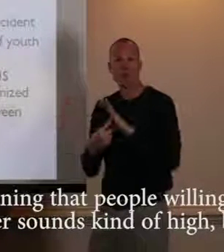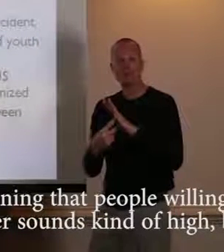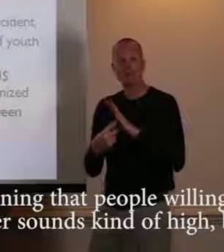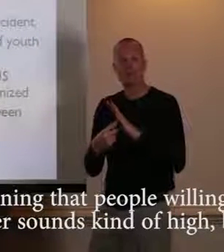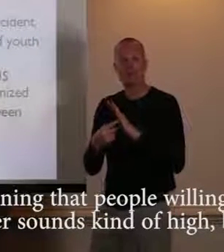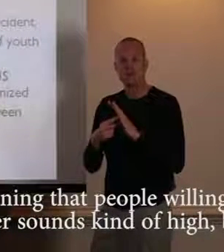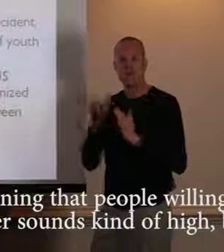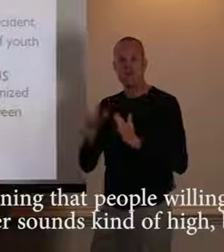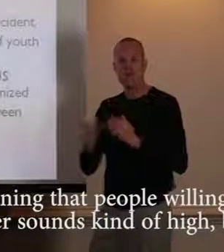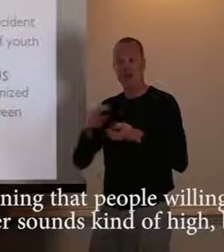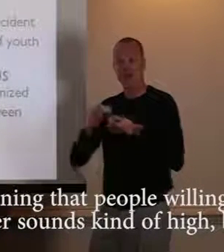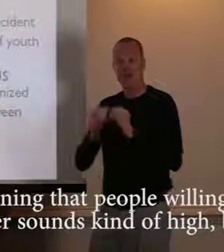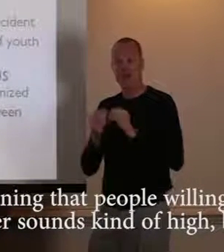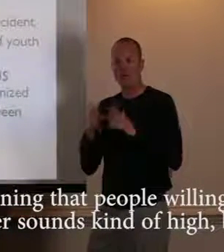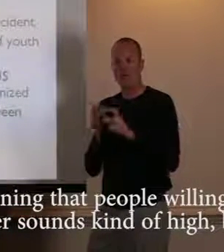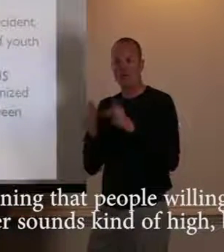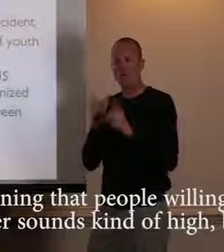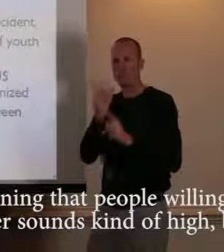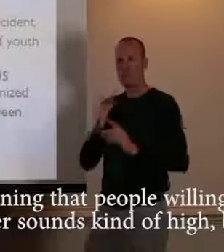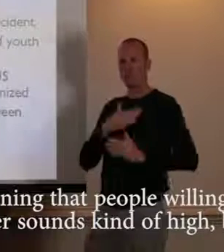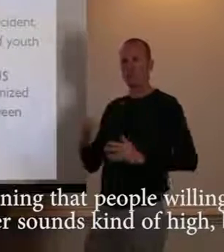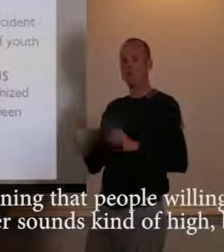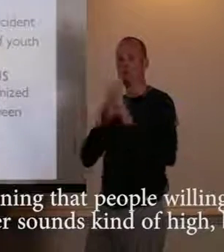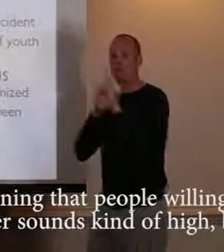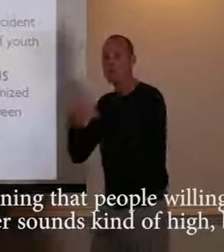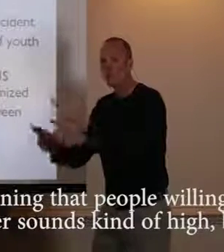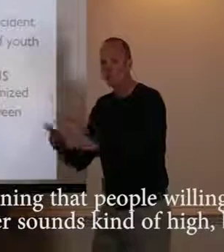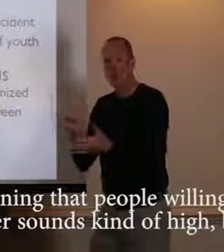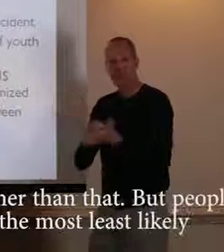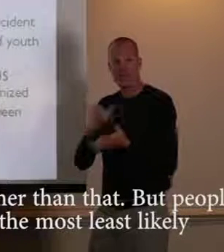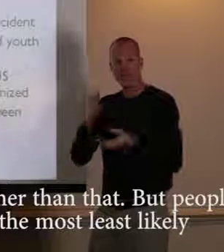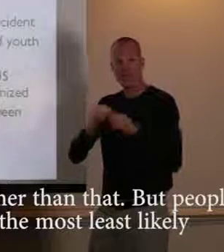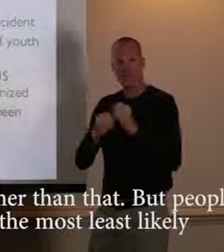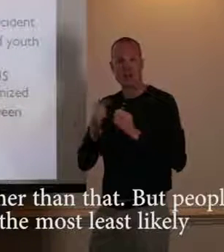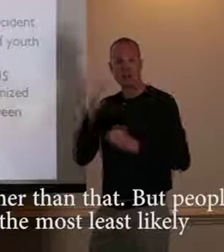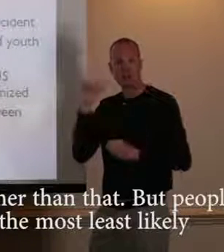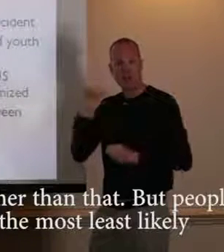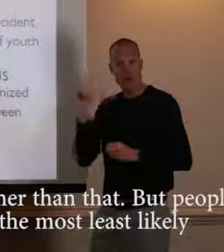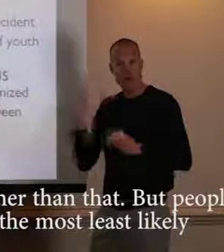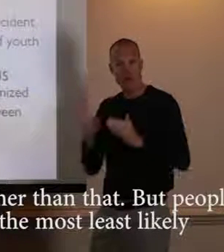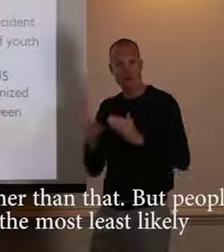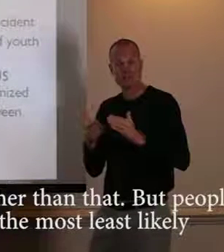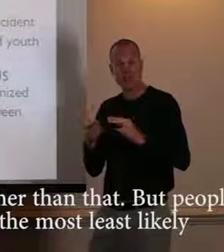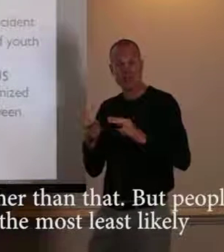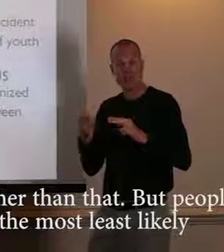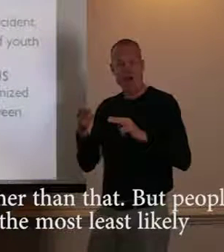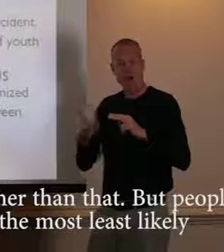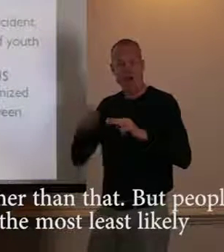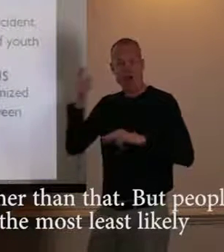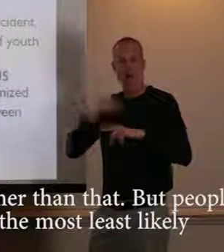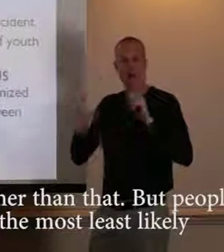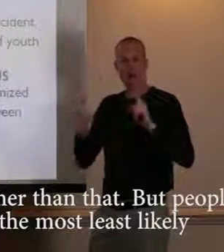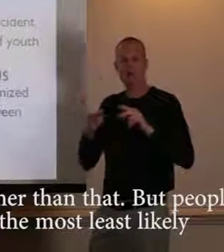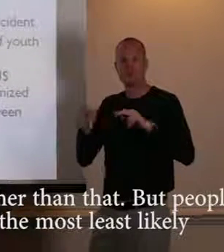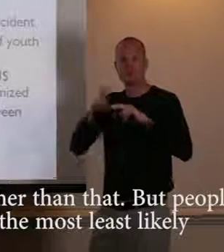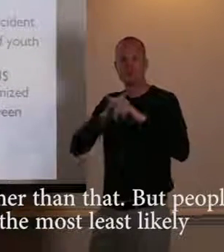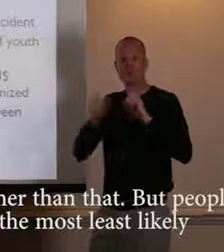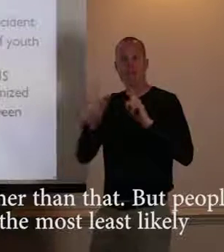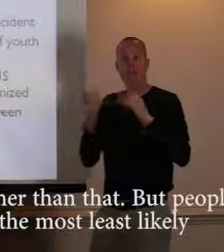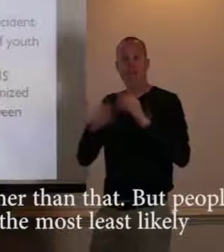come forward. So that number sounds, kind of high, but it's actually probably way higher than that. But people are, way